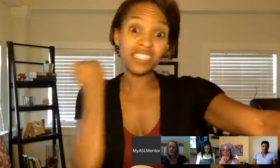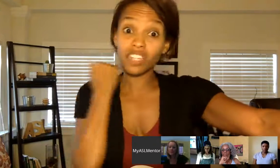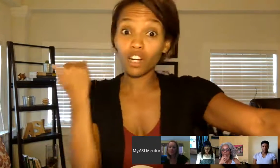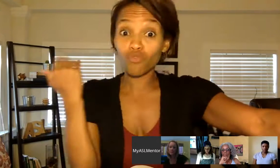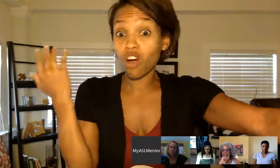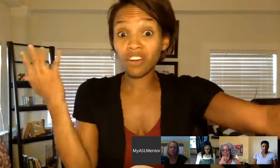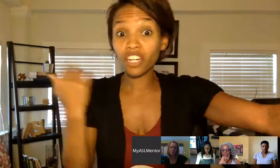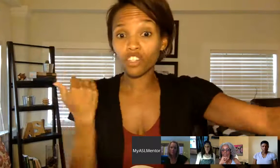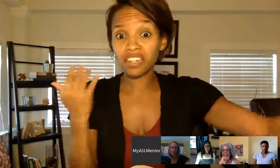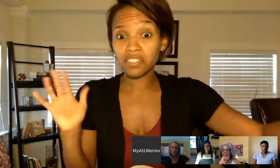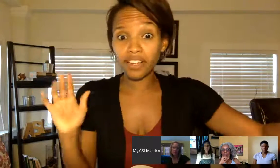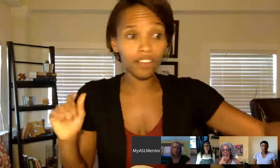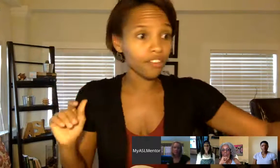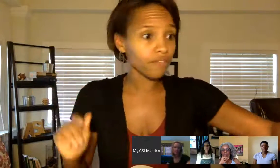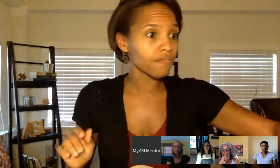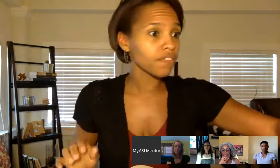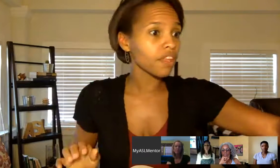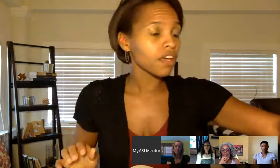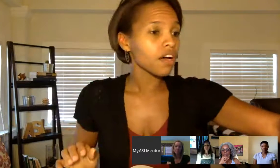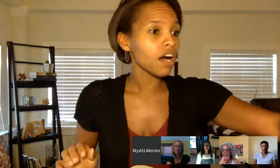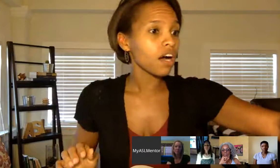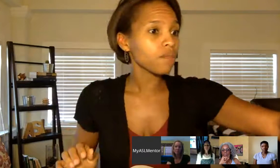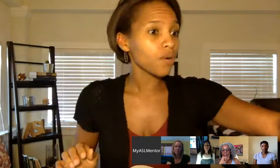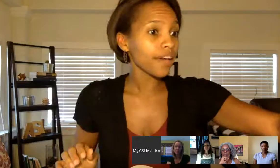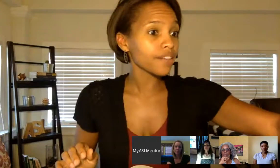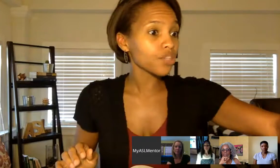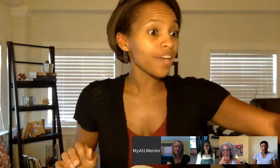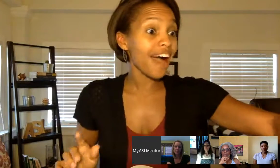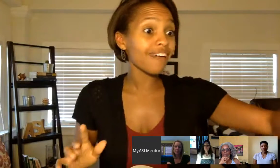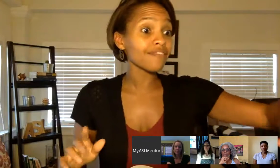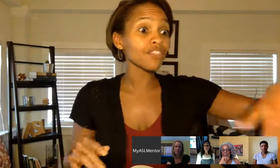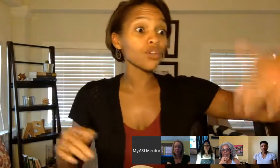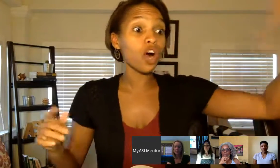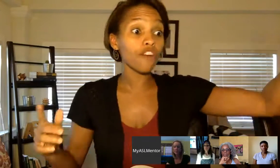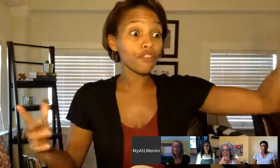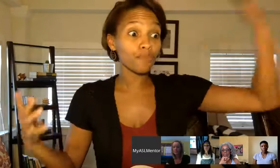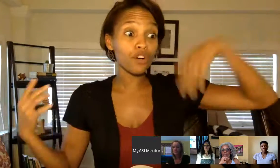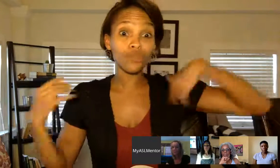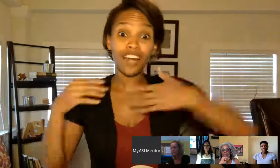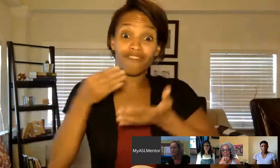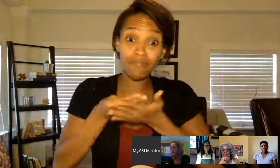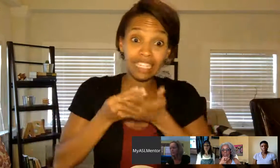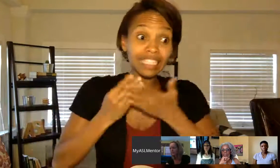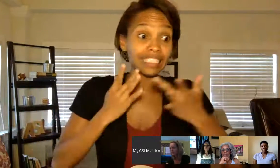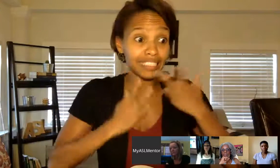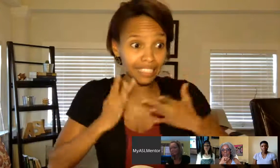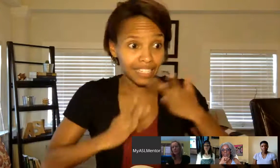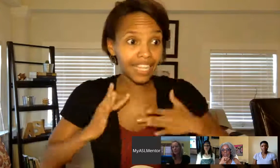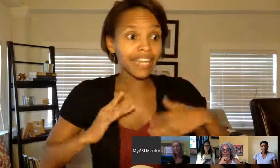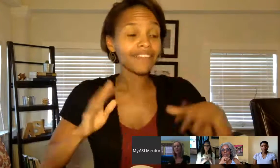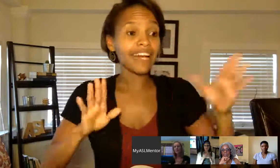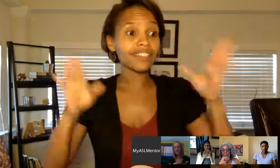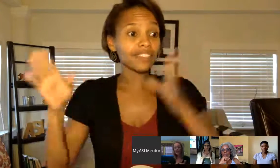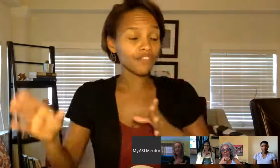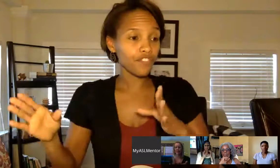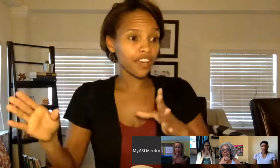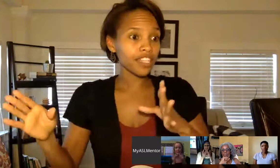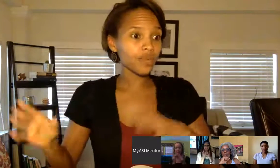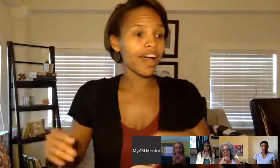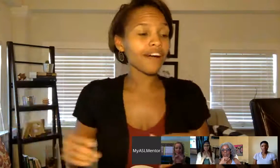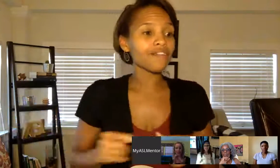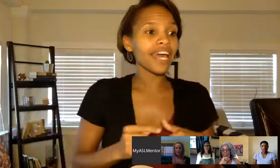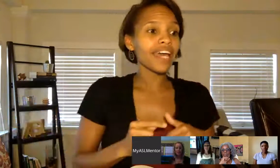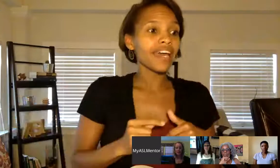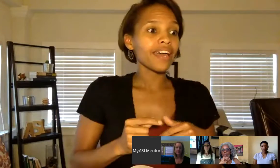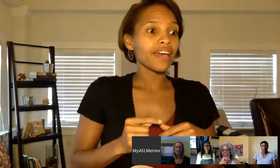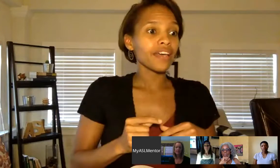But this is not a incorrect sign either. Okay, so we have you're often broke, so we have money. Next phrase,